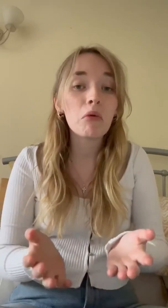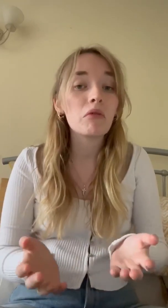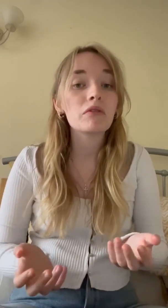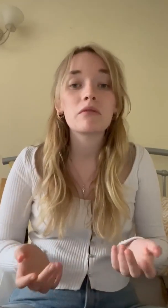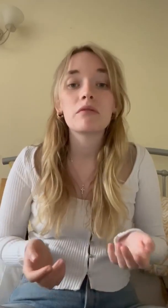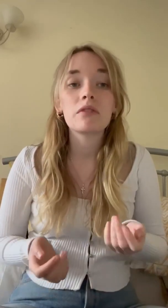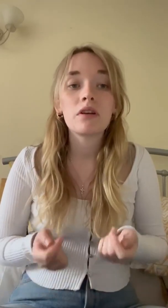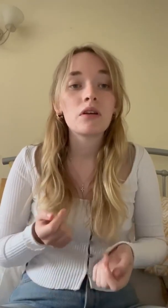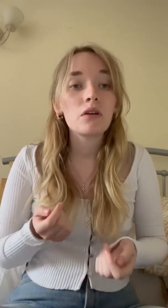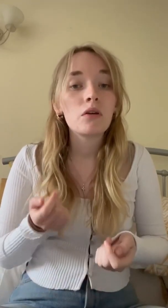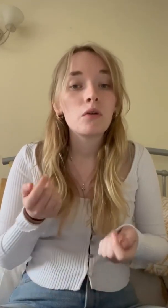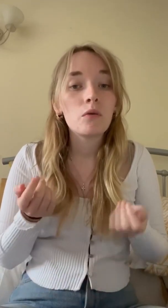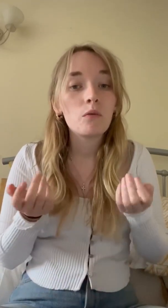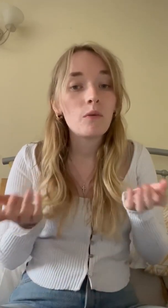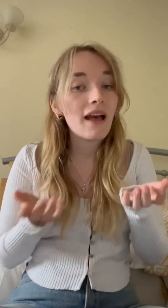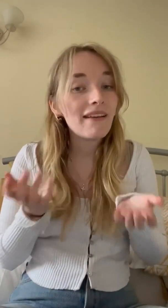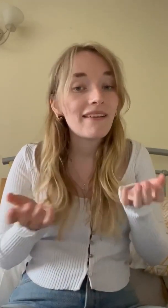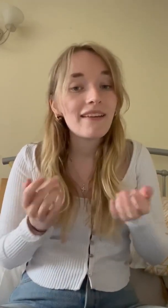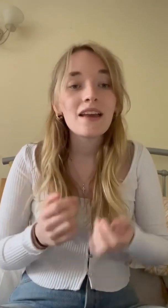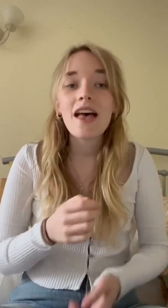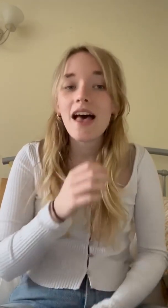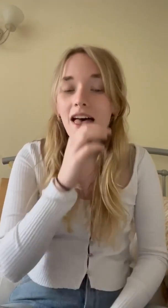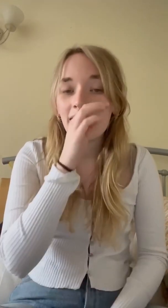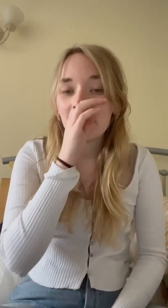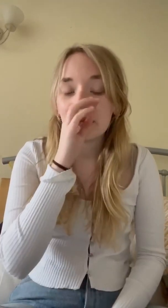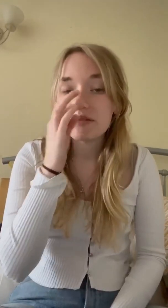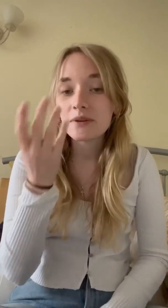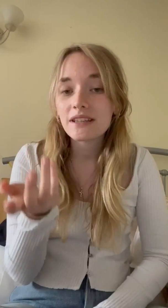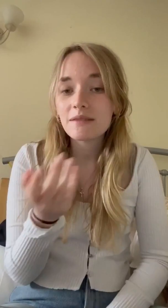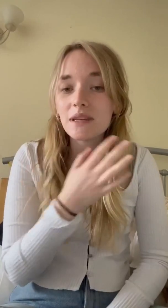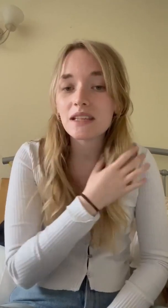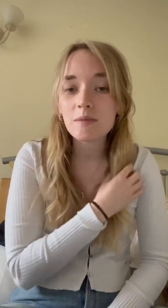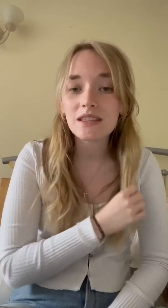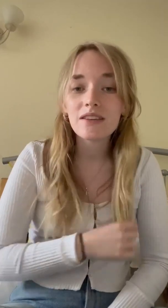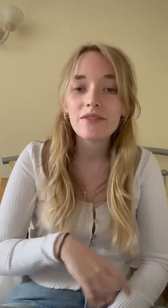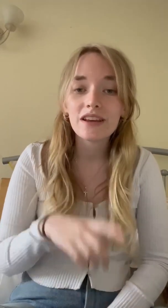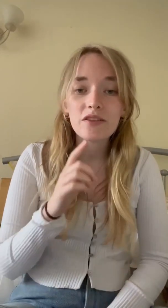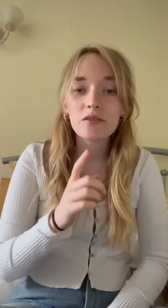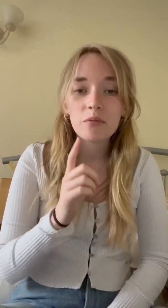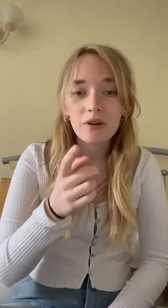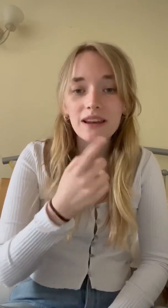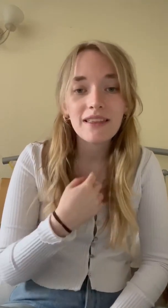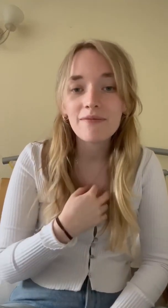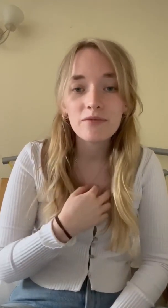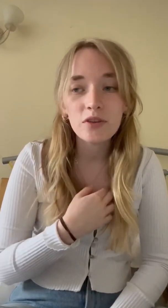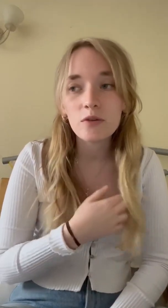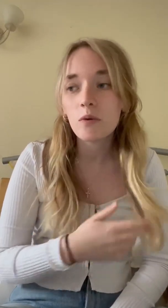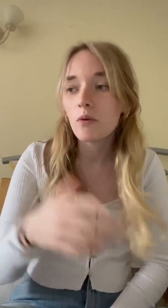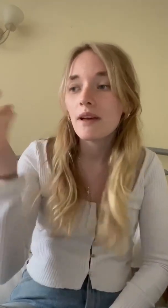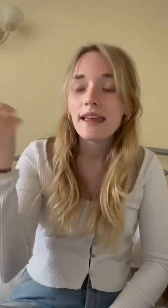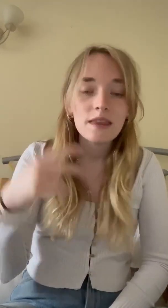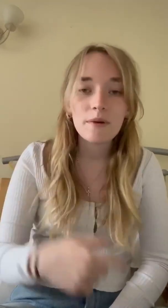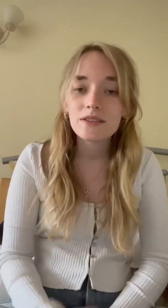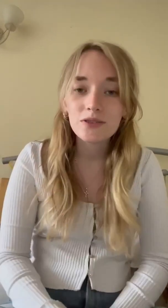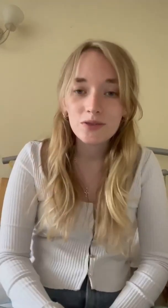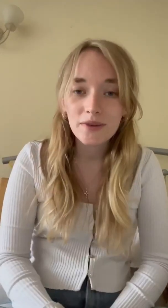Born where? And then if you wanted to be specific, you would point at you or the person you're talking